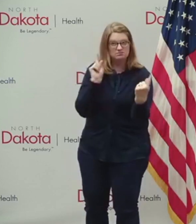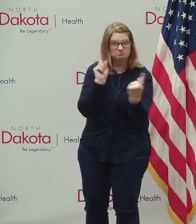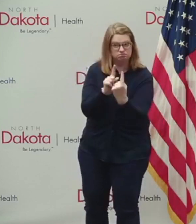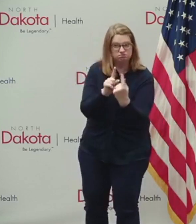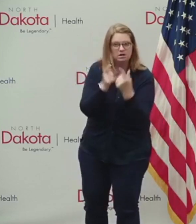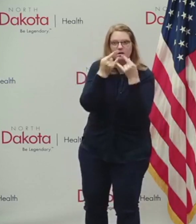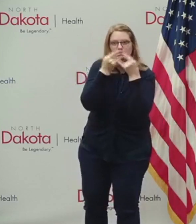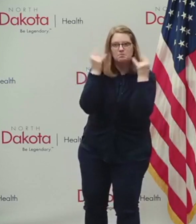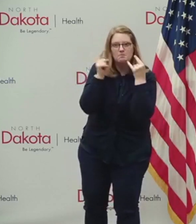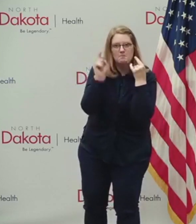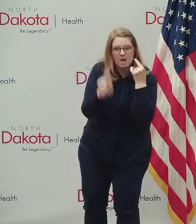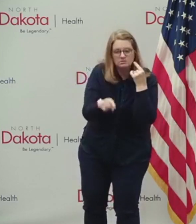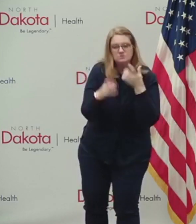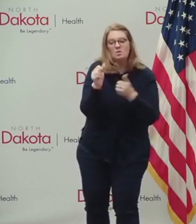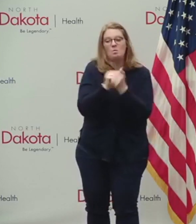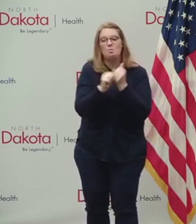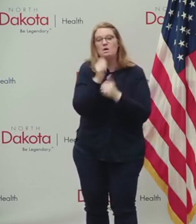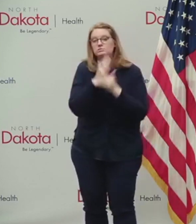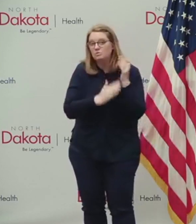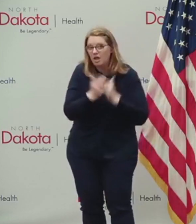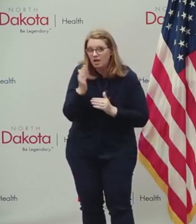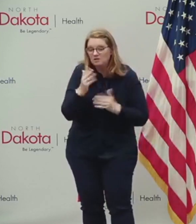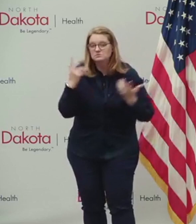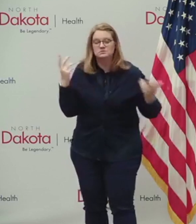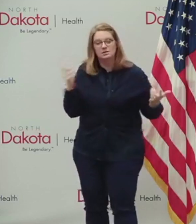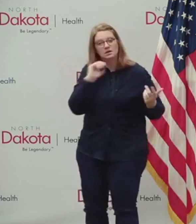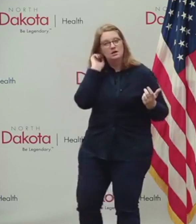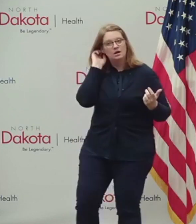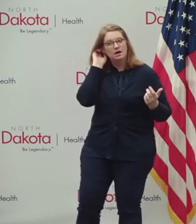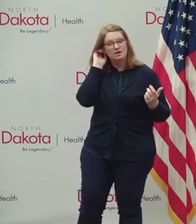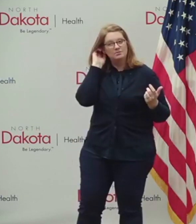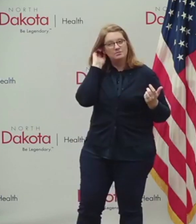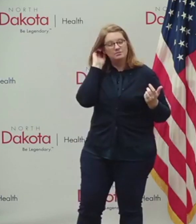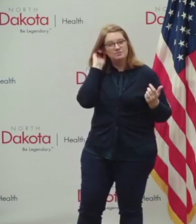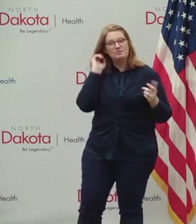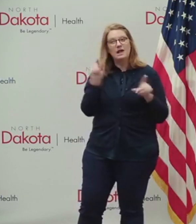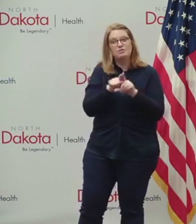your hands often, and again, maintain distance